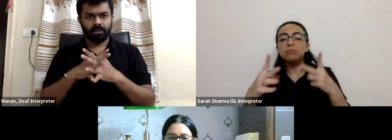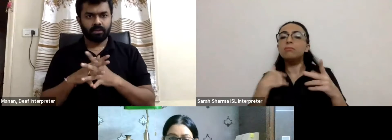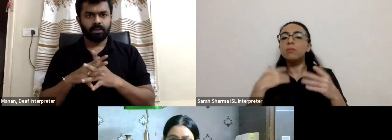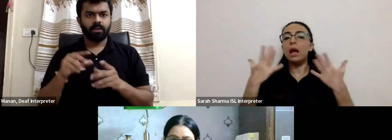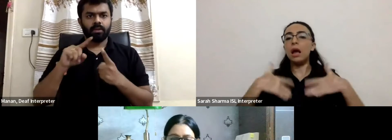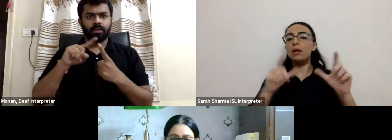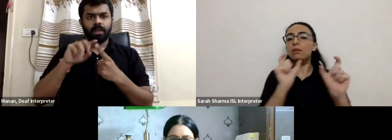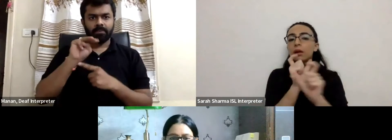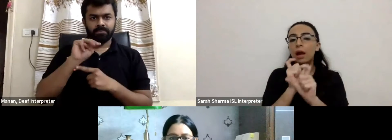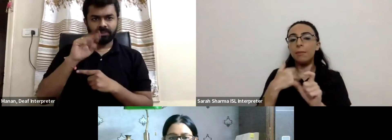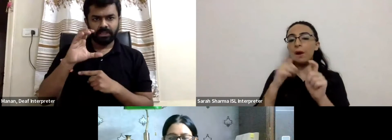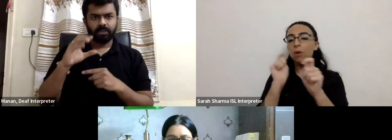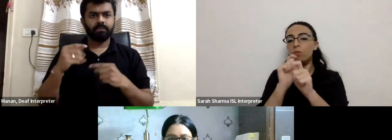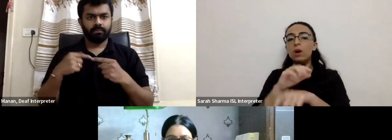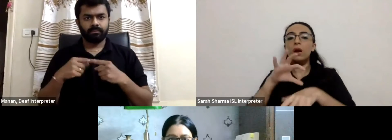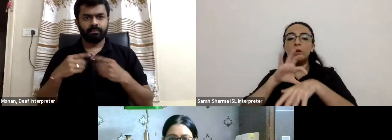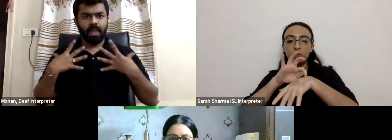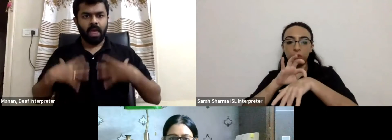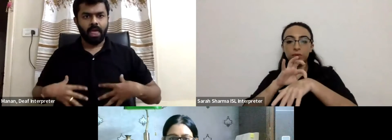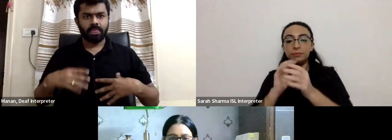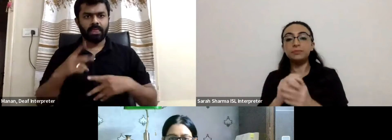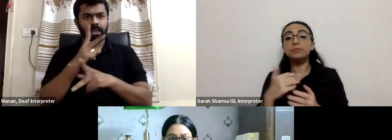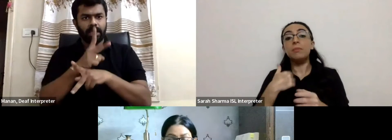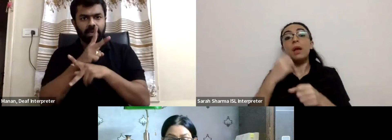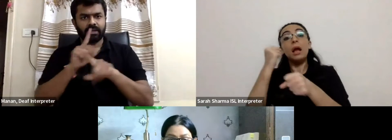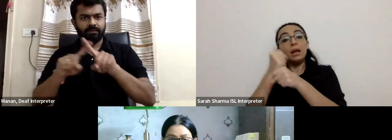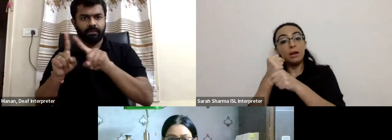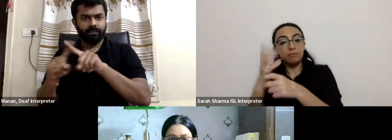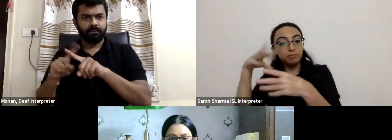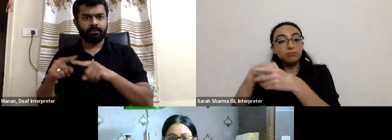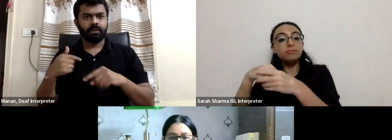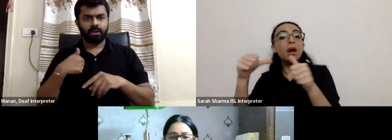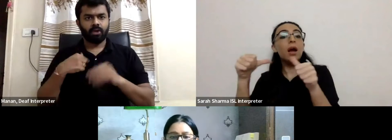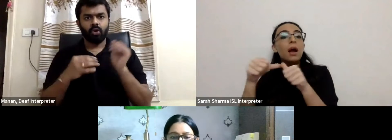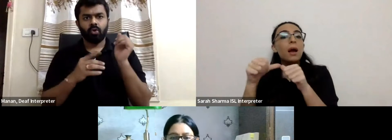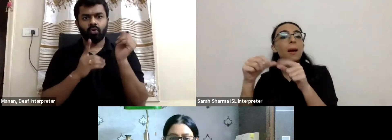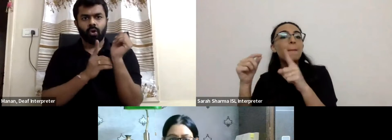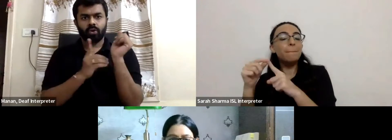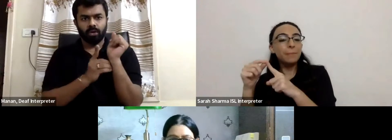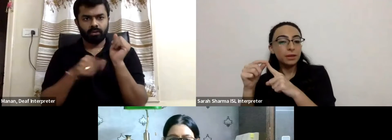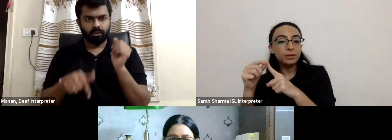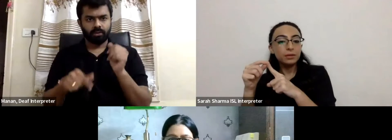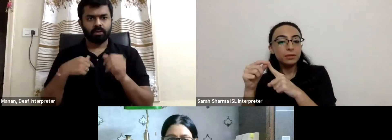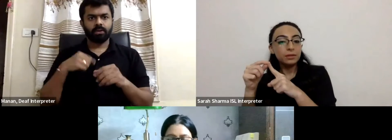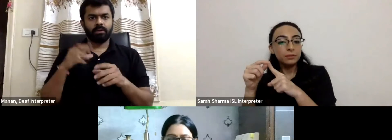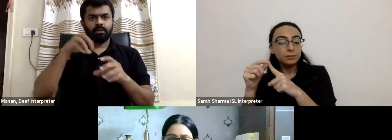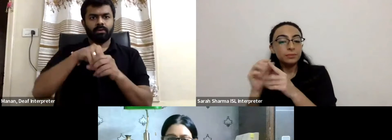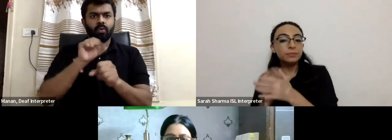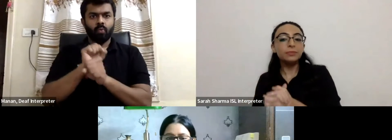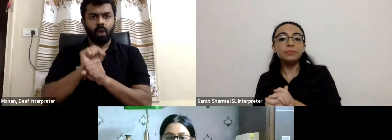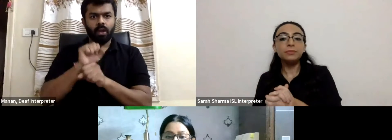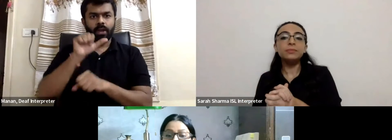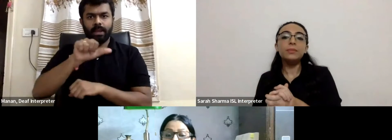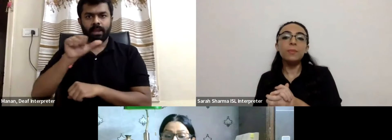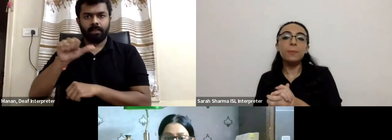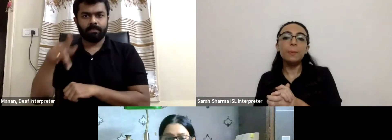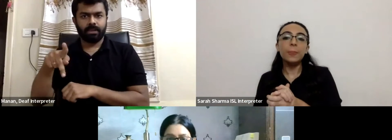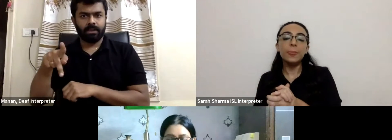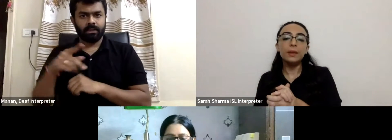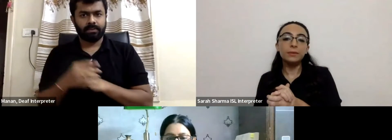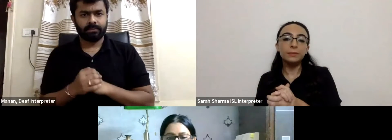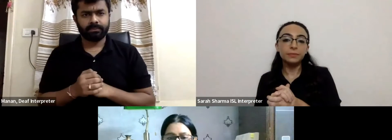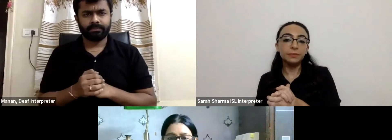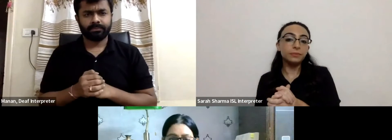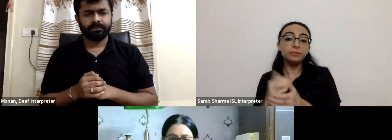current regime in Delhi, the government, that's Aam Aadmi Party. So I'll tell you the difference between that